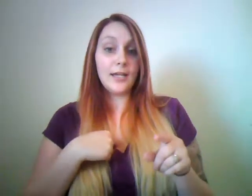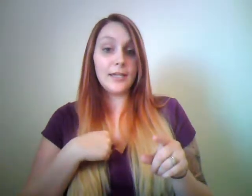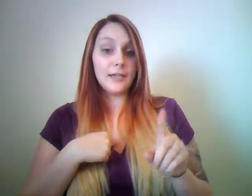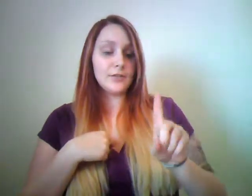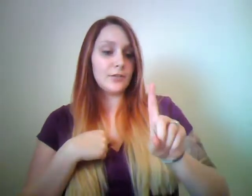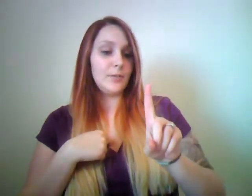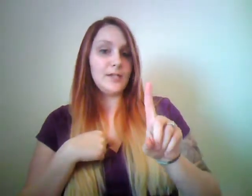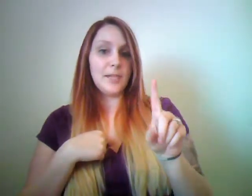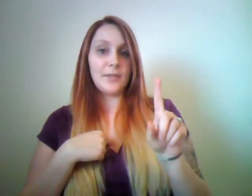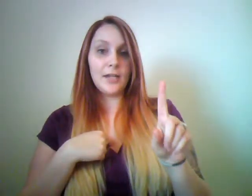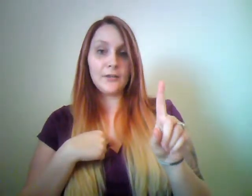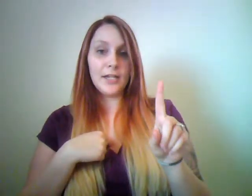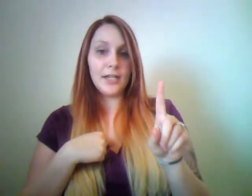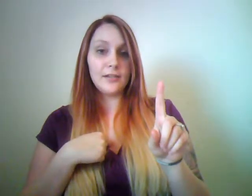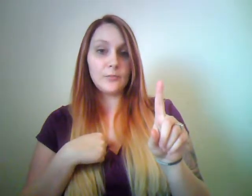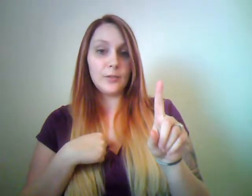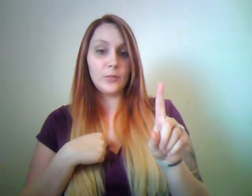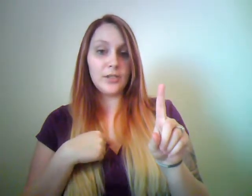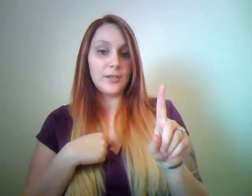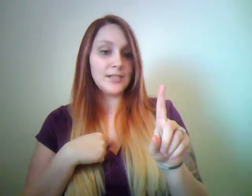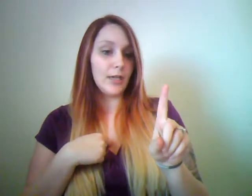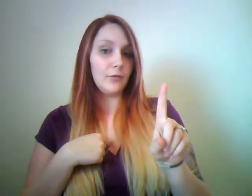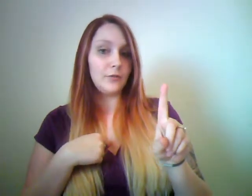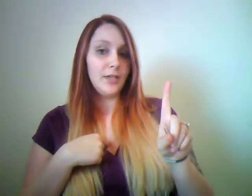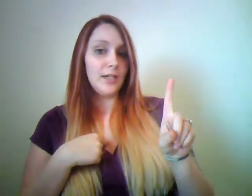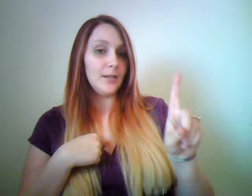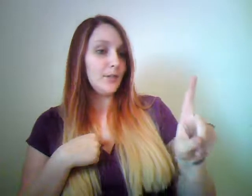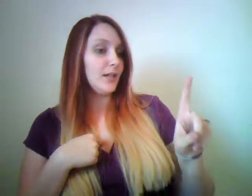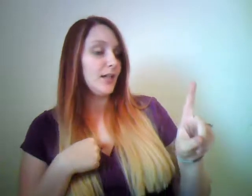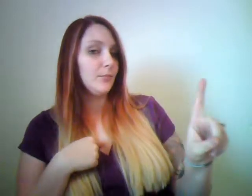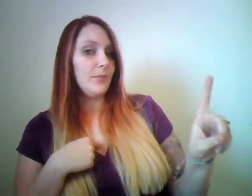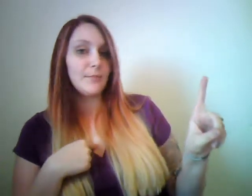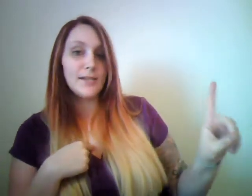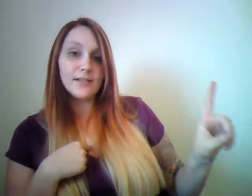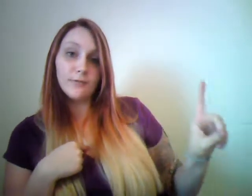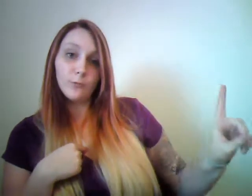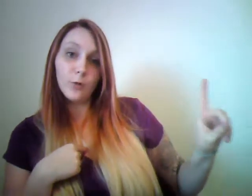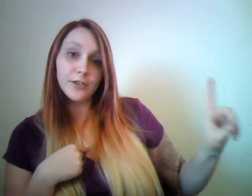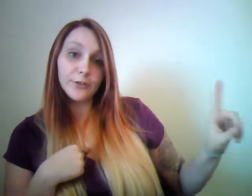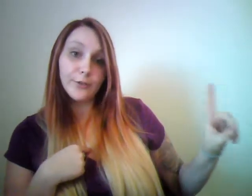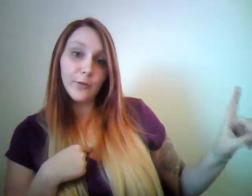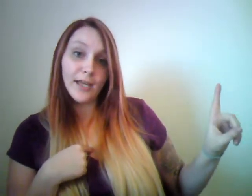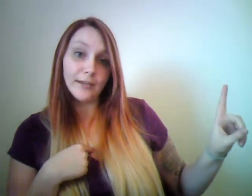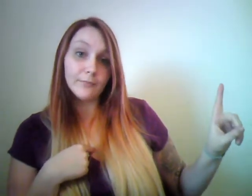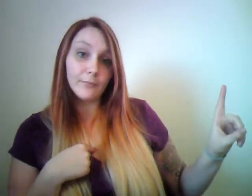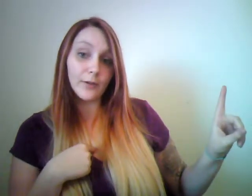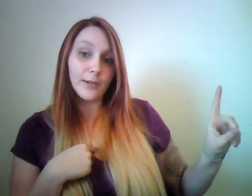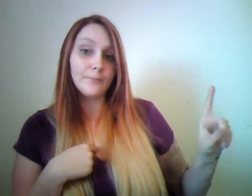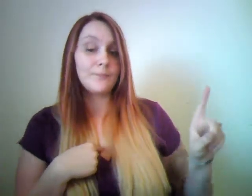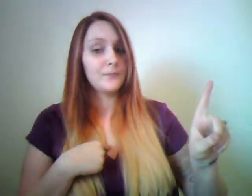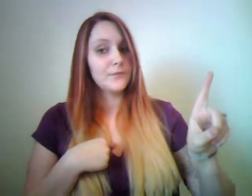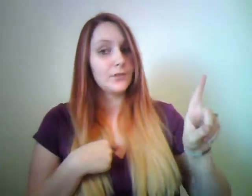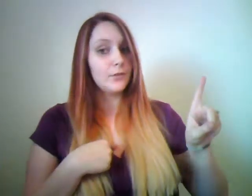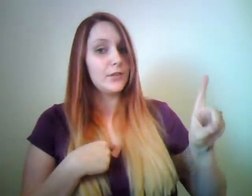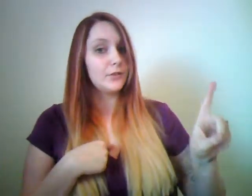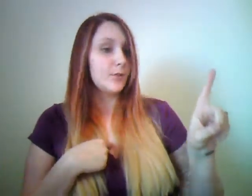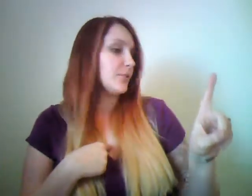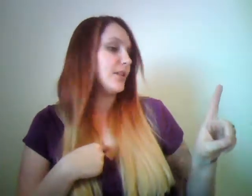I. So I'm going to take my other hand while I'm pointing to myself, and I'm going to kind of make myself wander away, okay? So this is representing